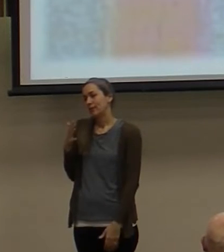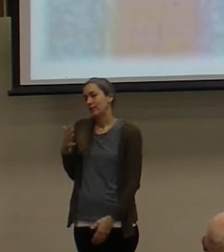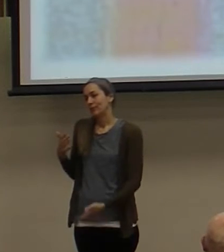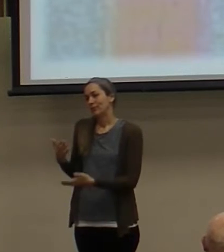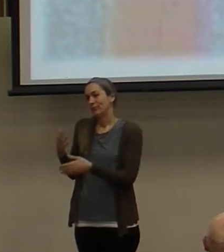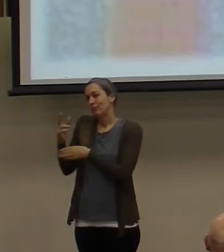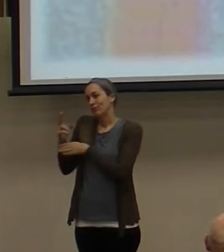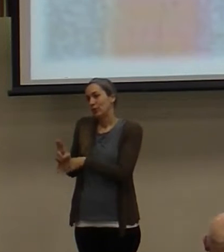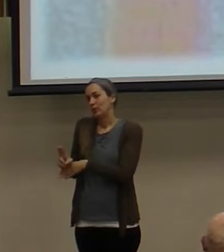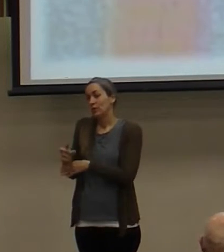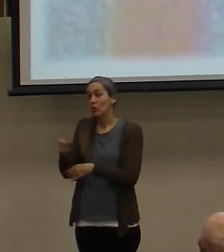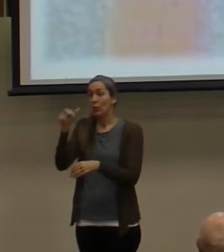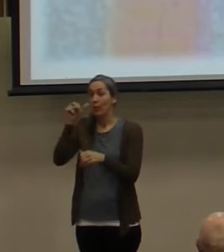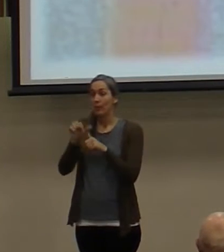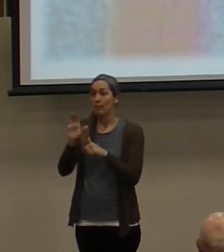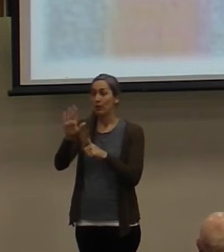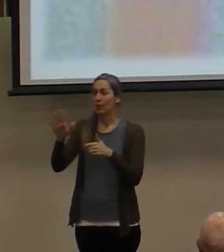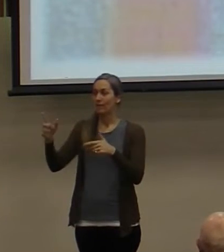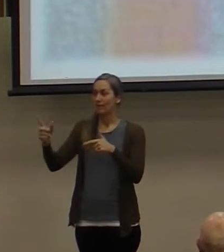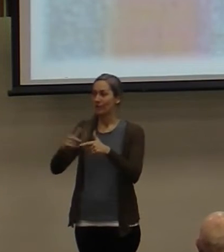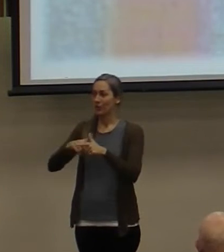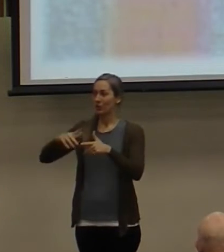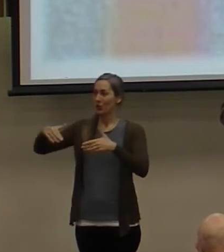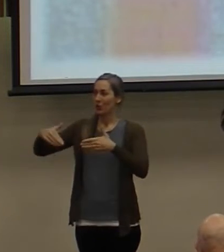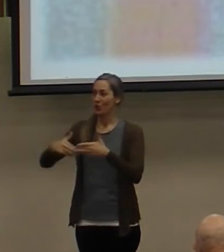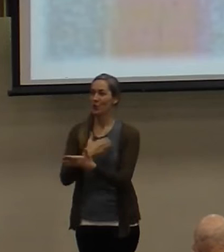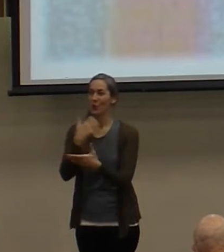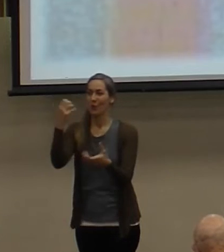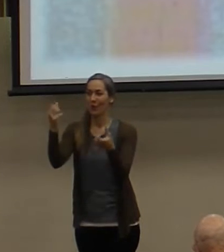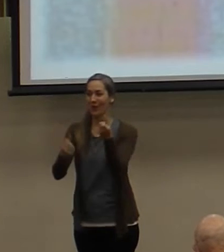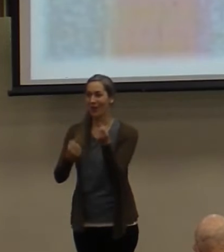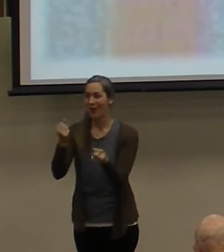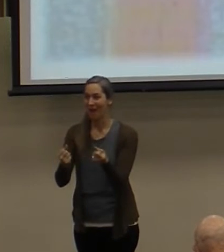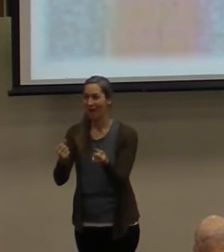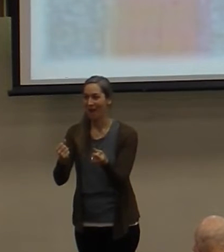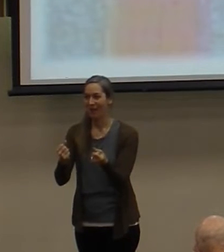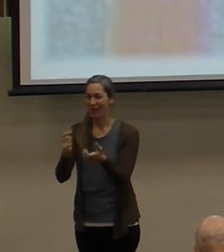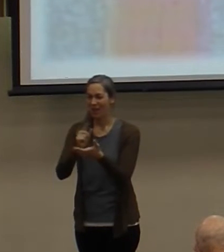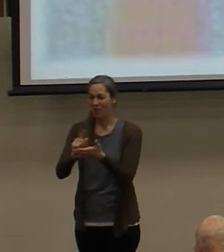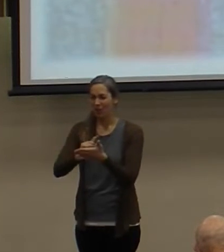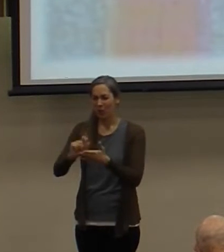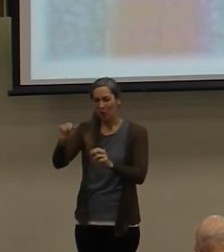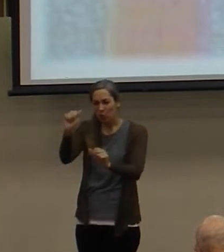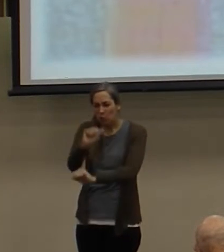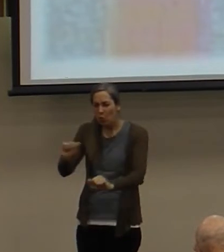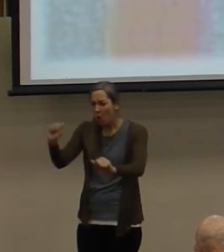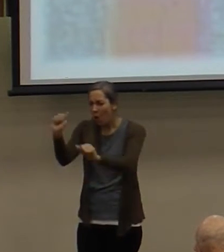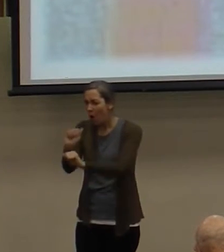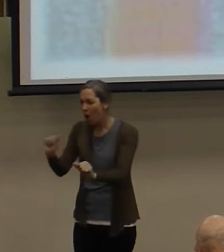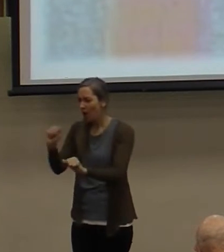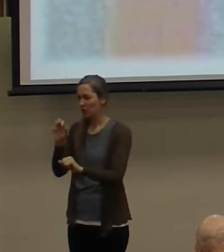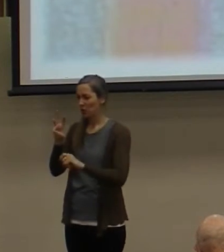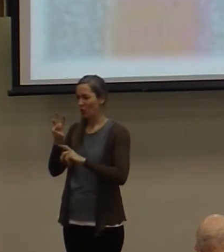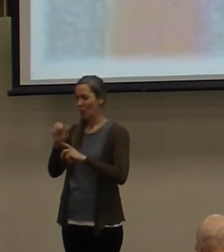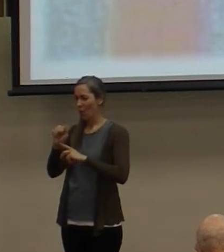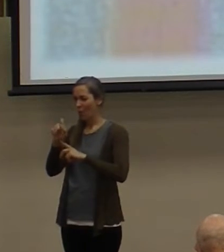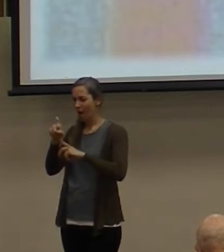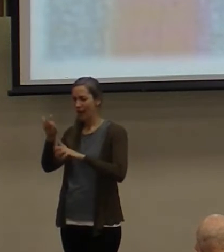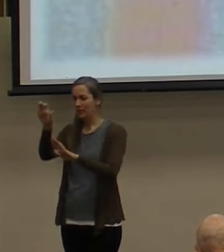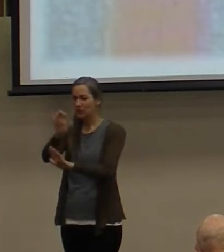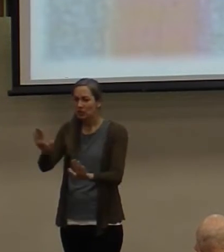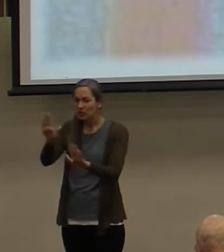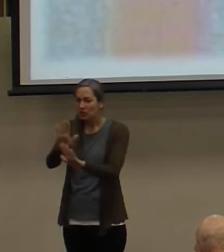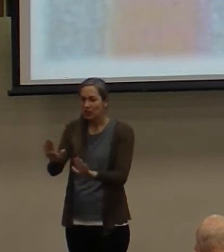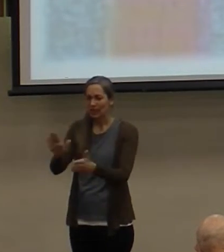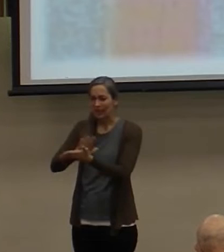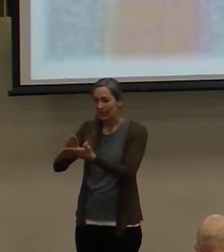car, or the first car that was new to you? Man, you washed it every week and waxed that thing and you cleaned it out, and